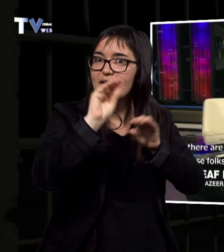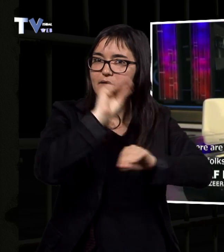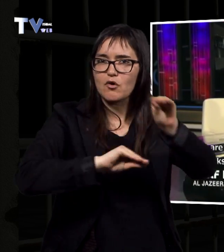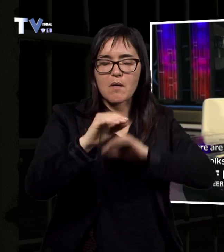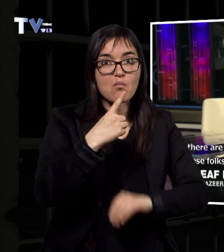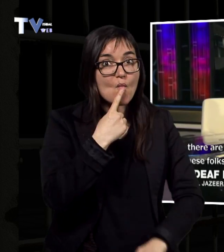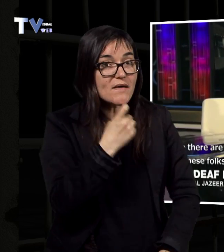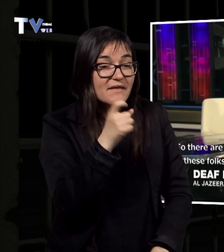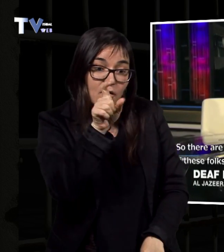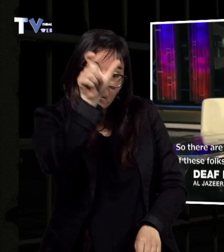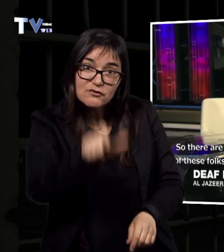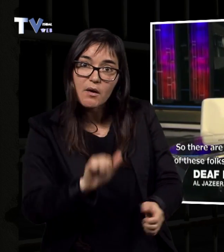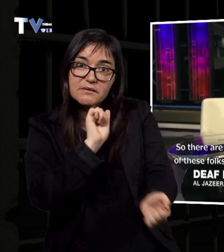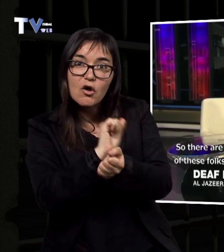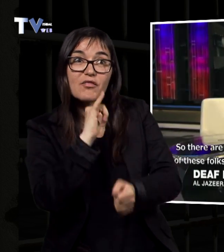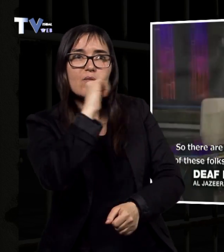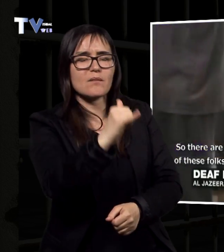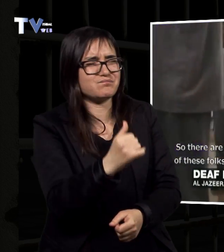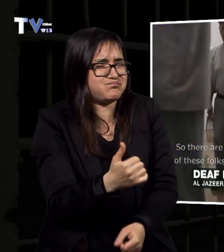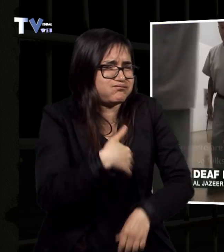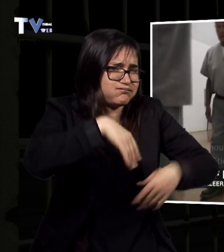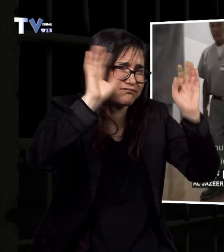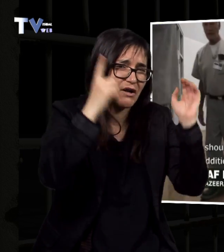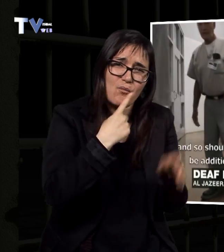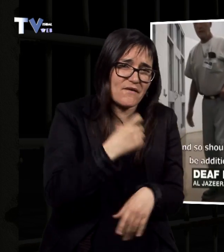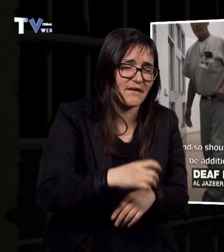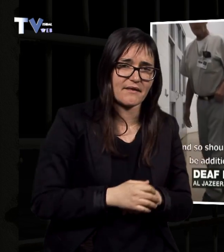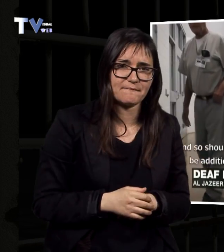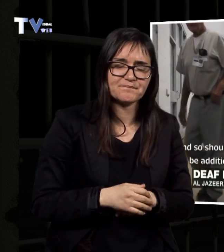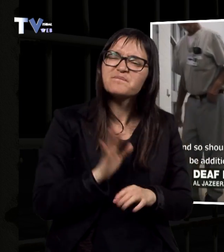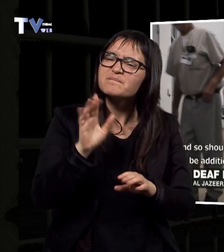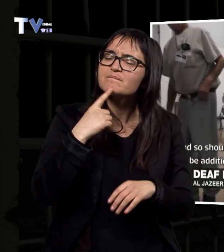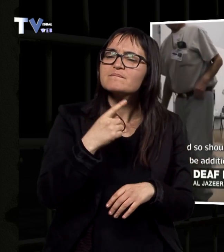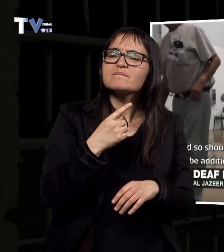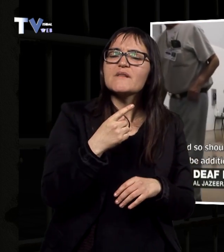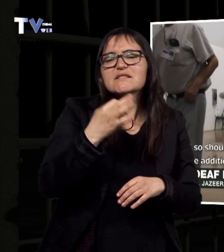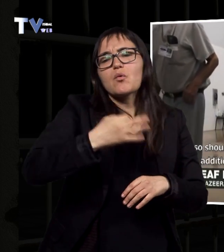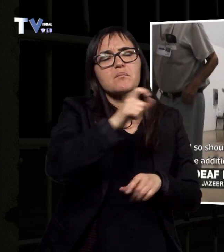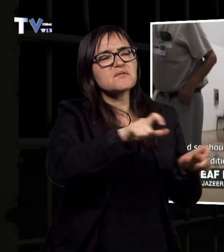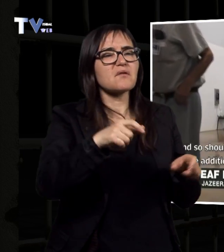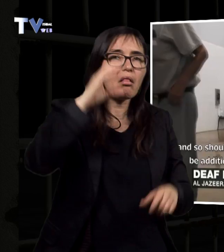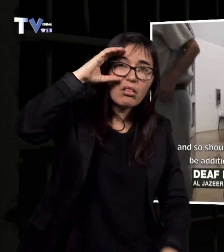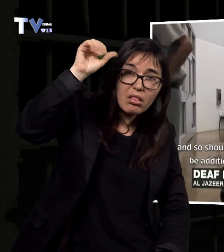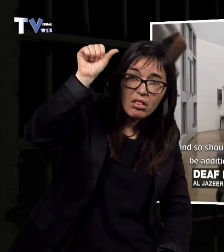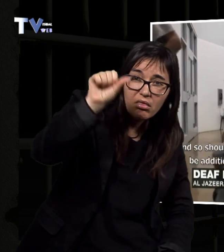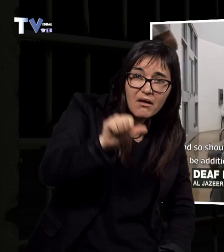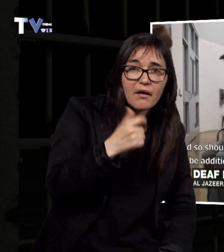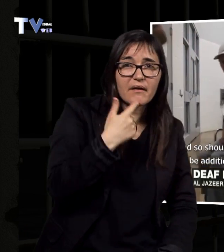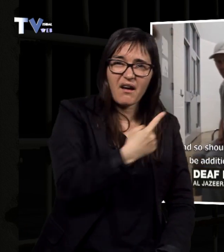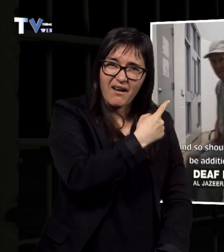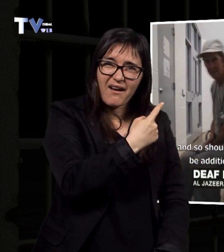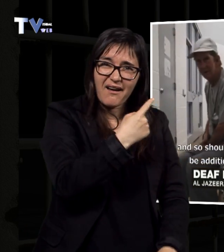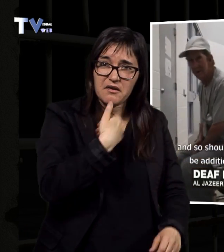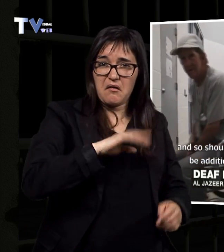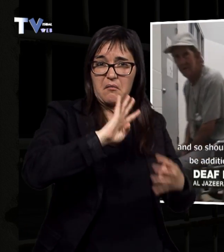some of these folks have been convicted of quite serious crimes, and so should there be an allowance made, should there be